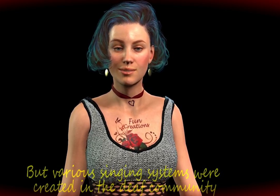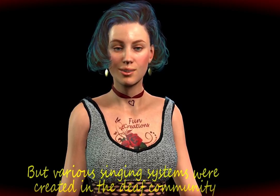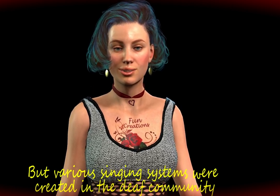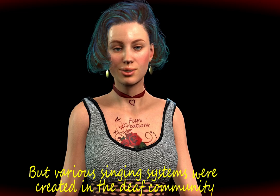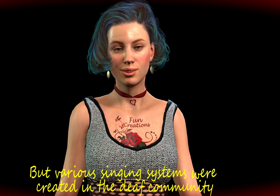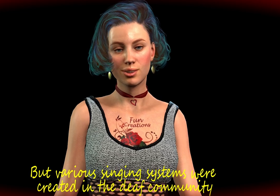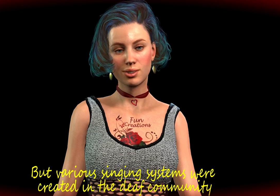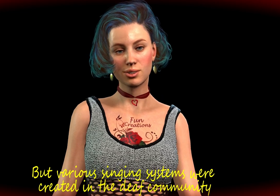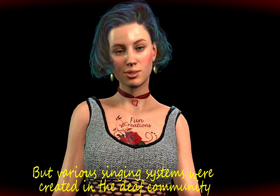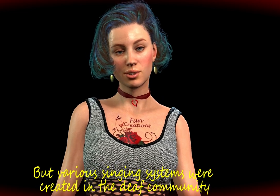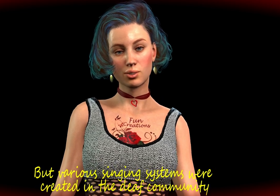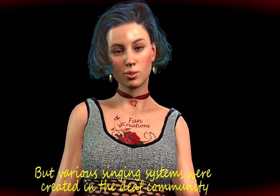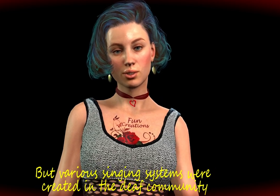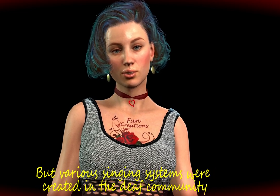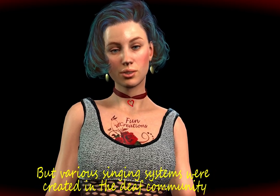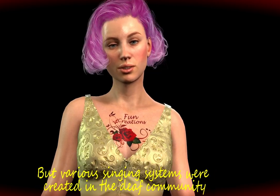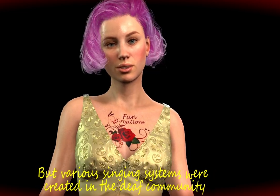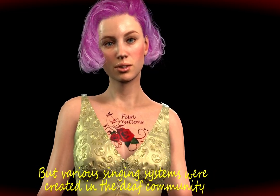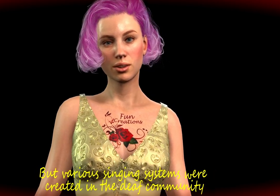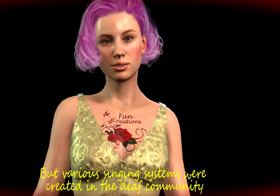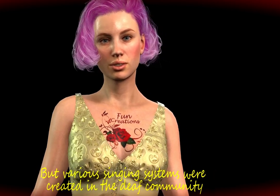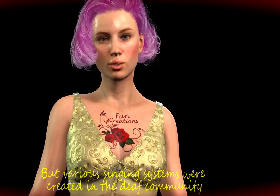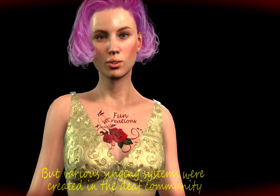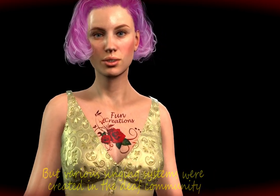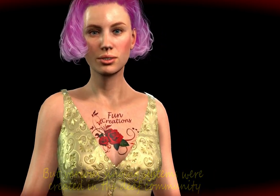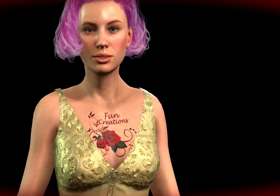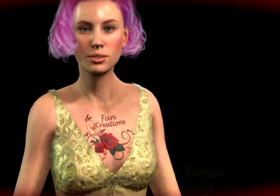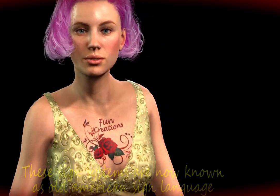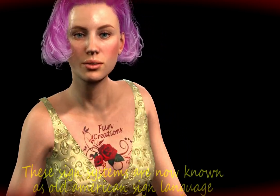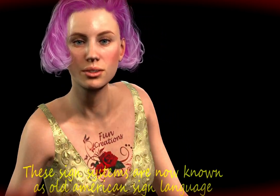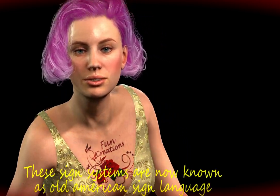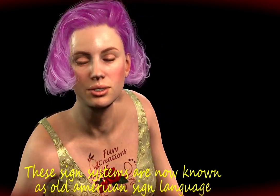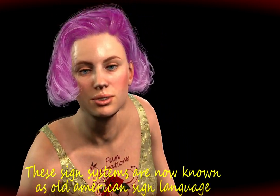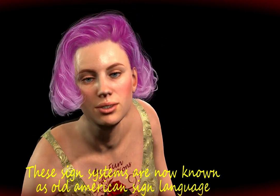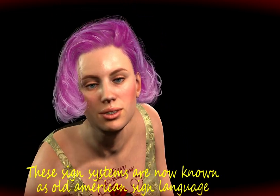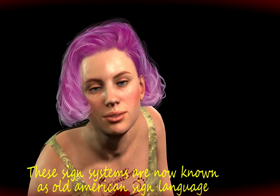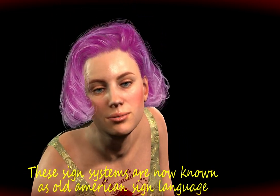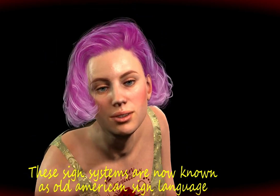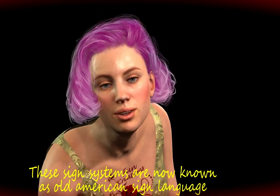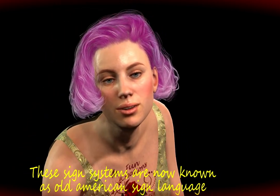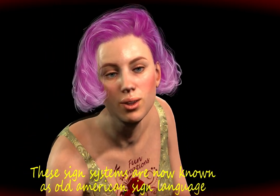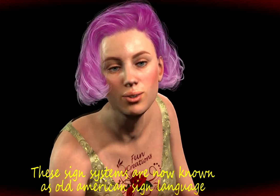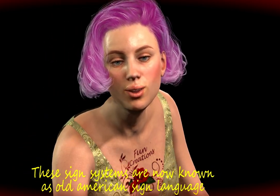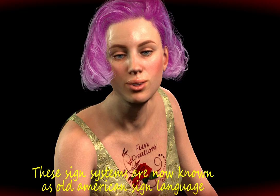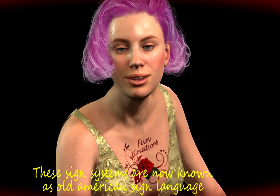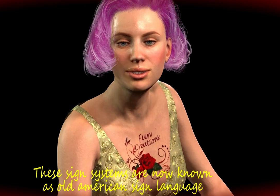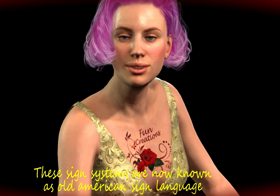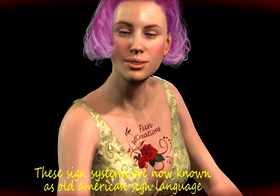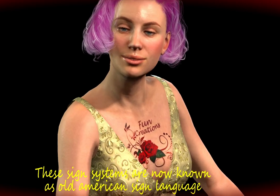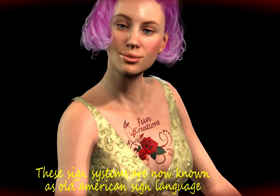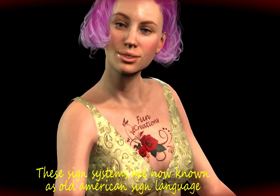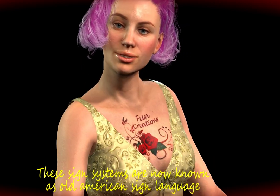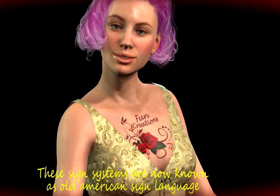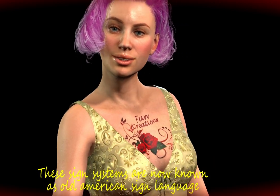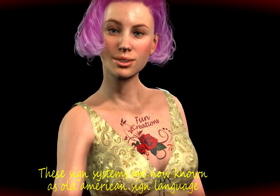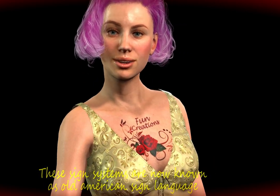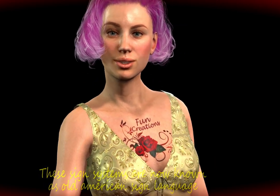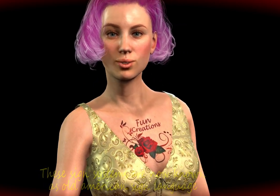various signing systems were created in the deaf communities. These sign systems are now known as Old American Sign Language.